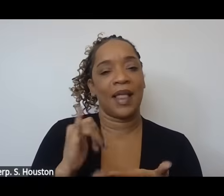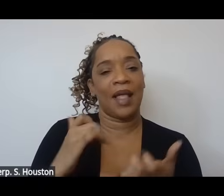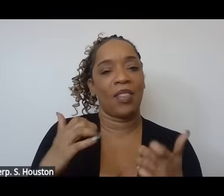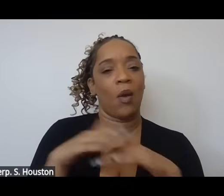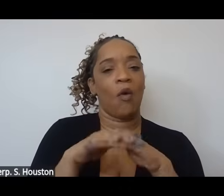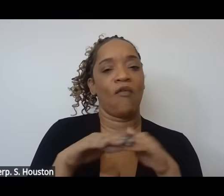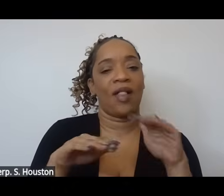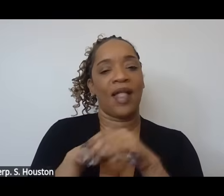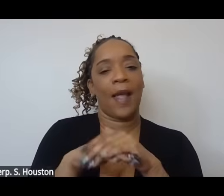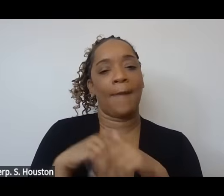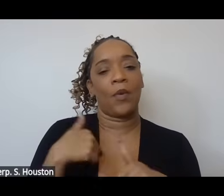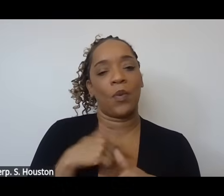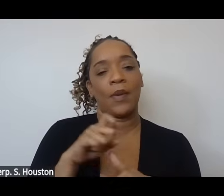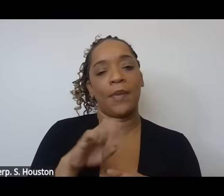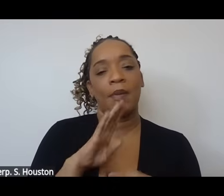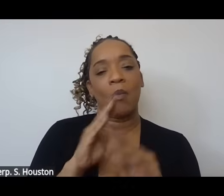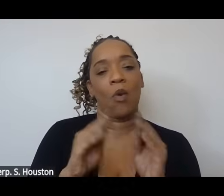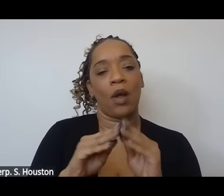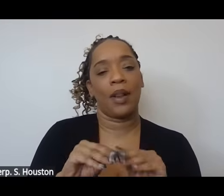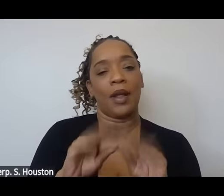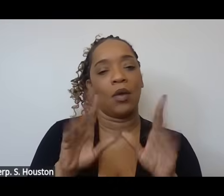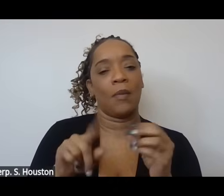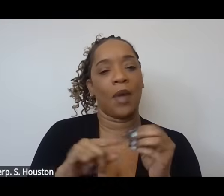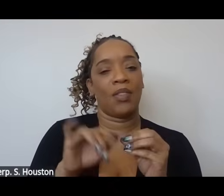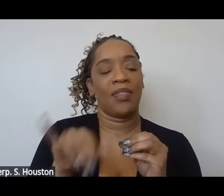distinct. Understood.